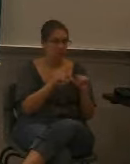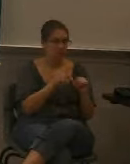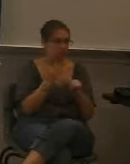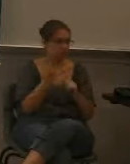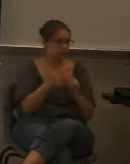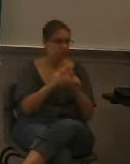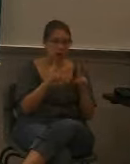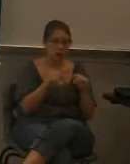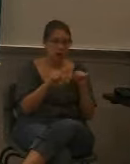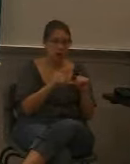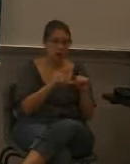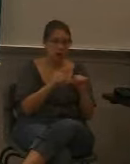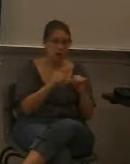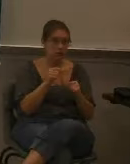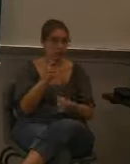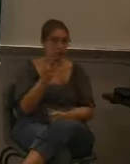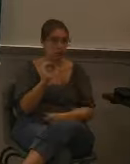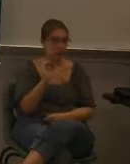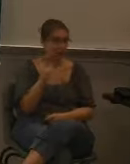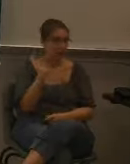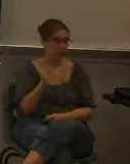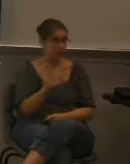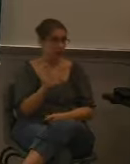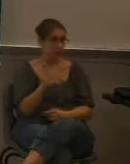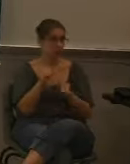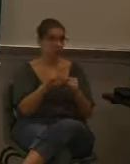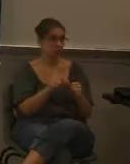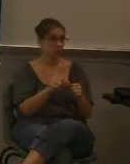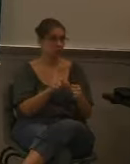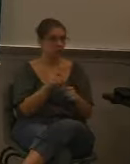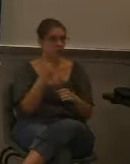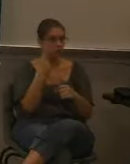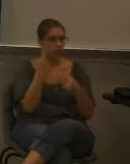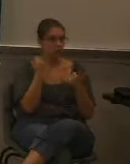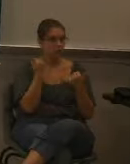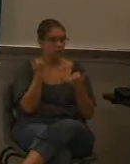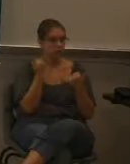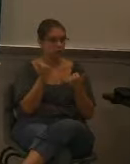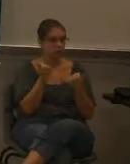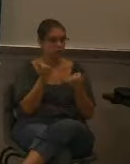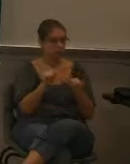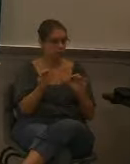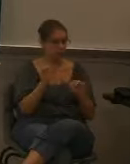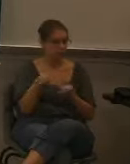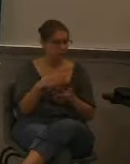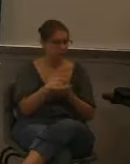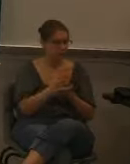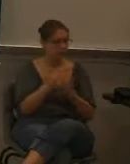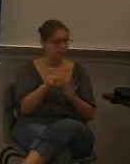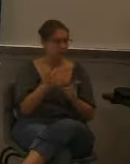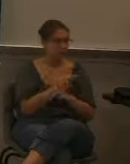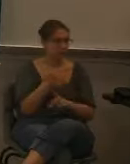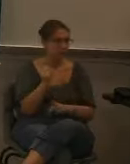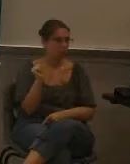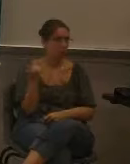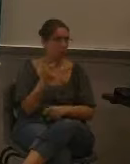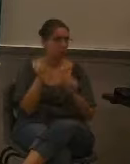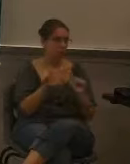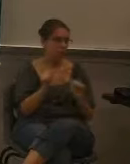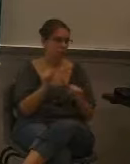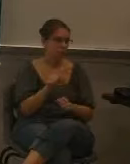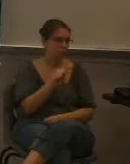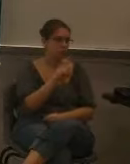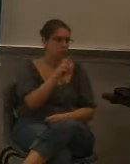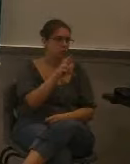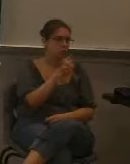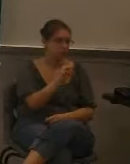very constant temperature. But then to do these budgets, you basically have to figure out where all the potential sources are. And